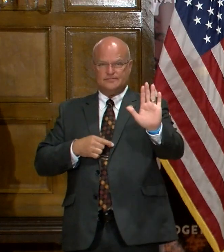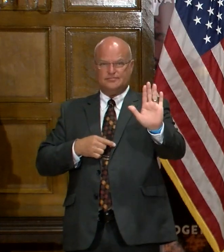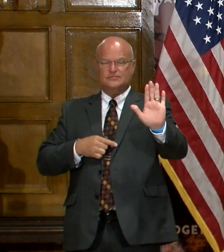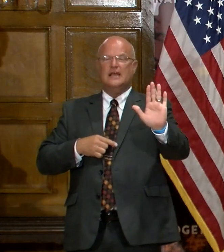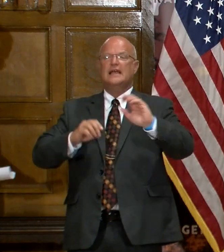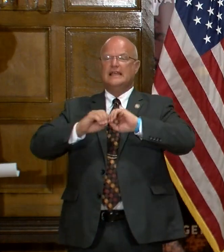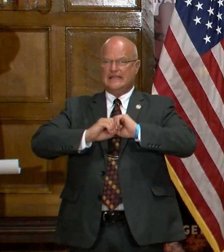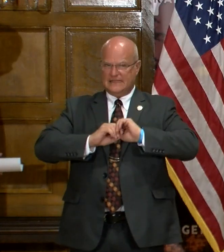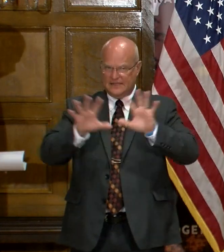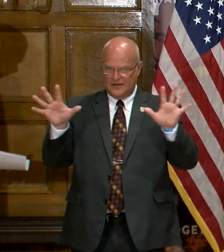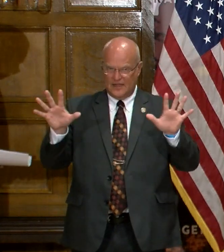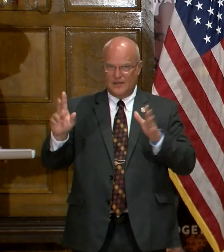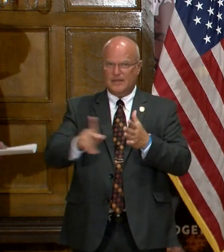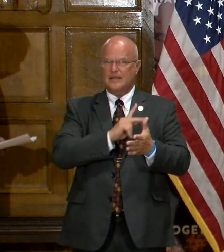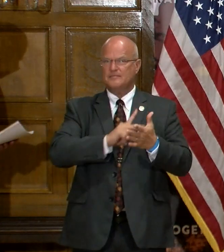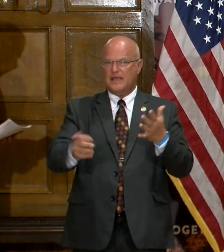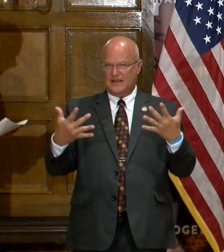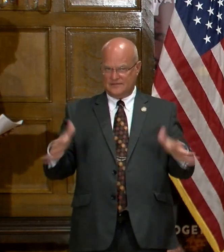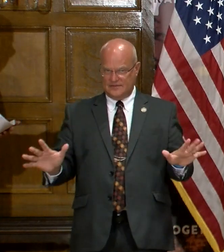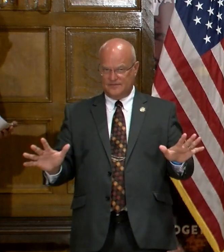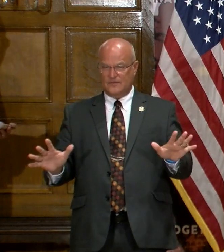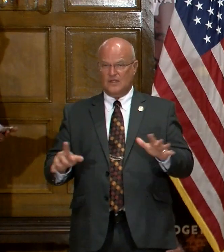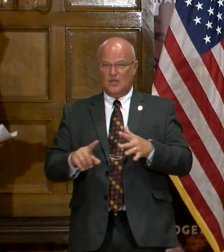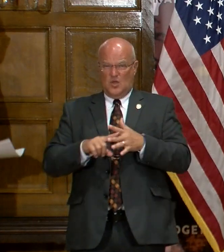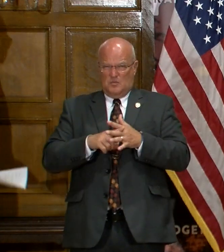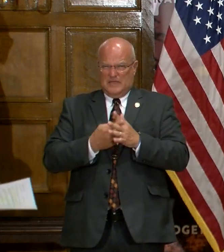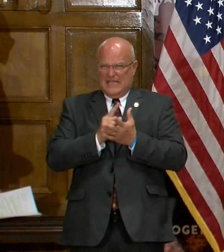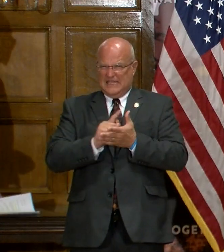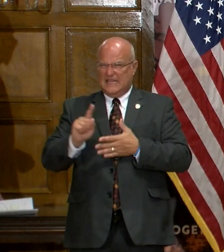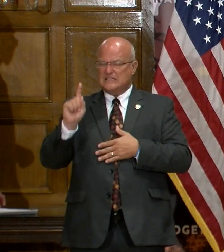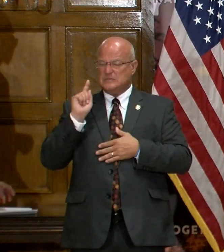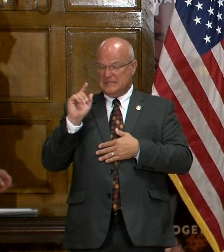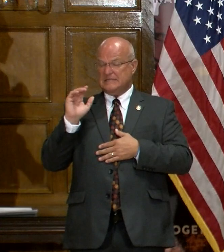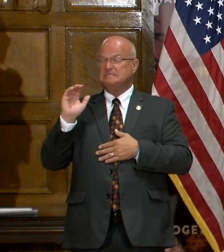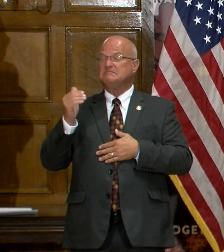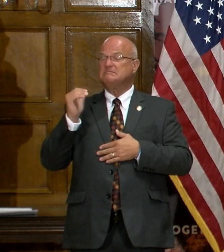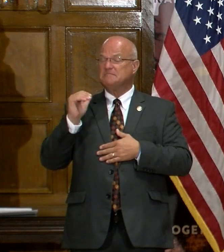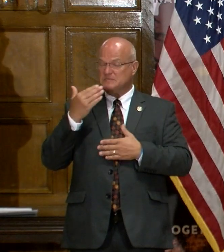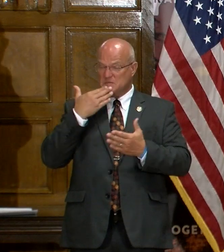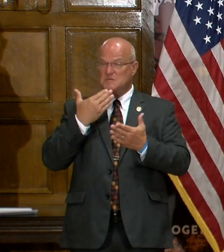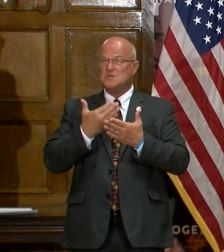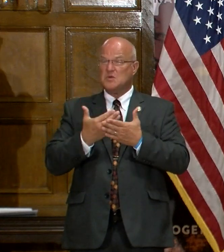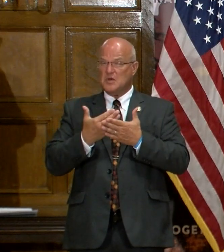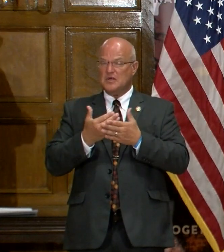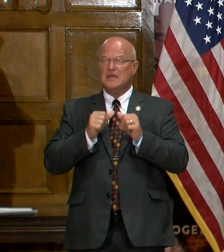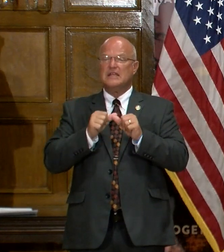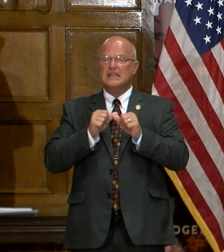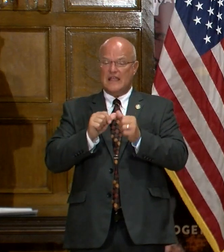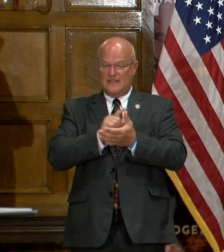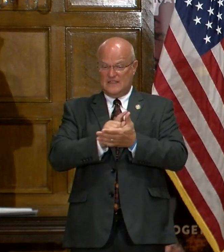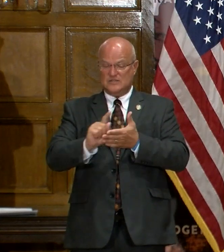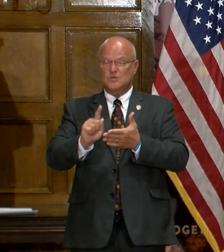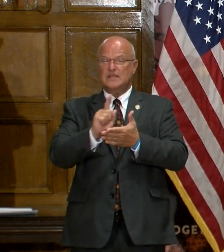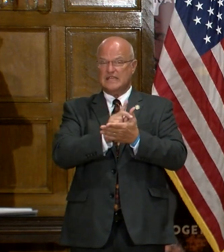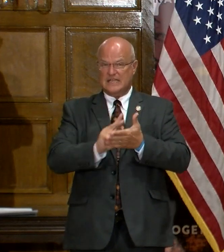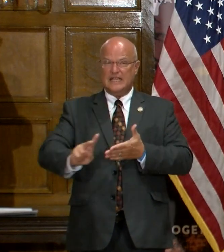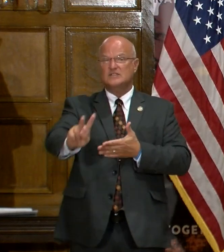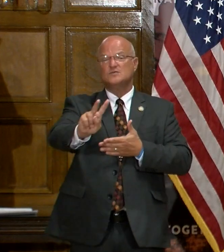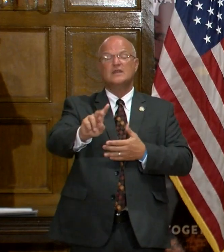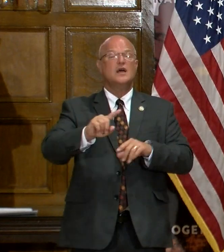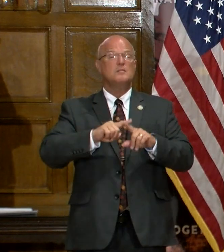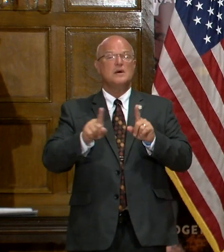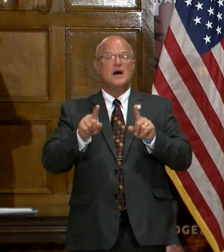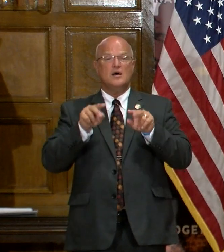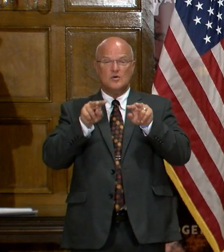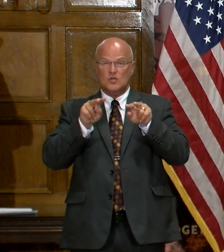and get that payment taken care of. We began that process last week. It seems to be going very well. We'll continue it on throughout this week and next week, but